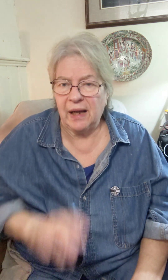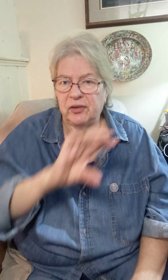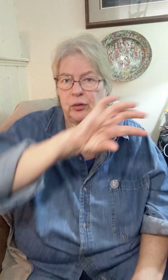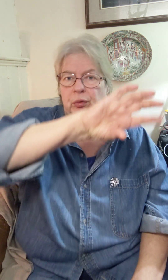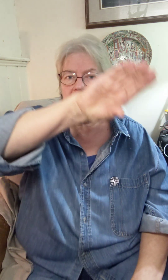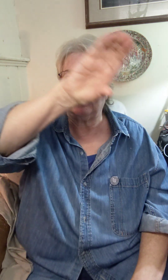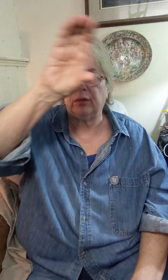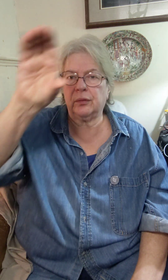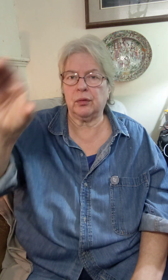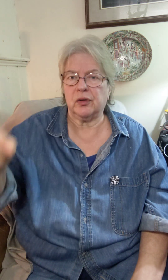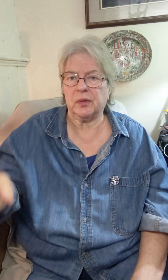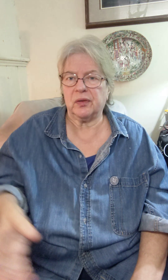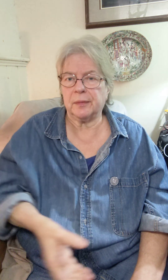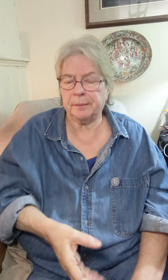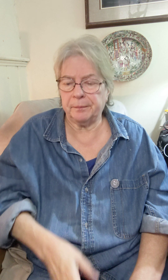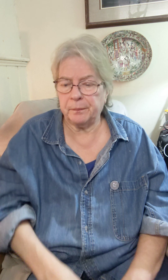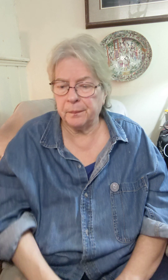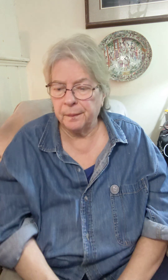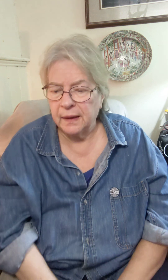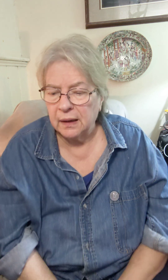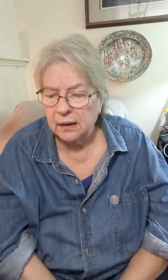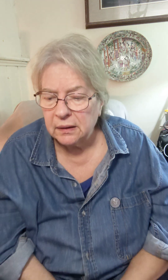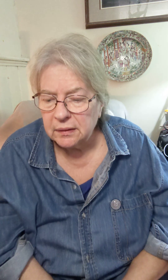That's the wreath, Christmas.